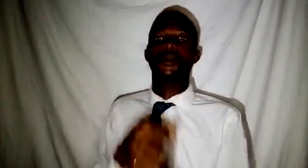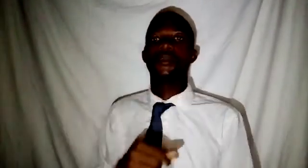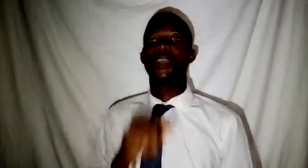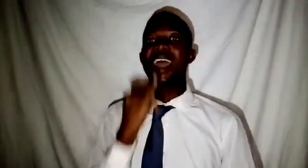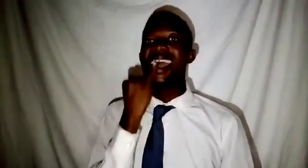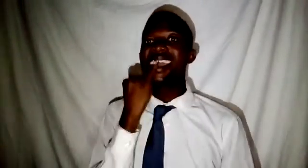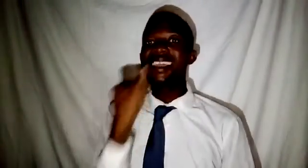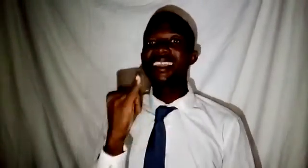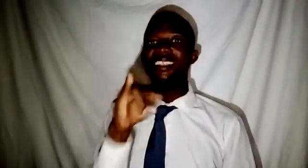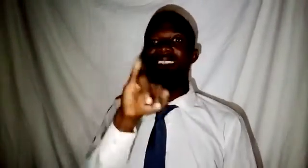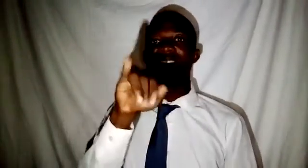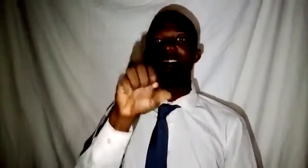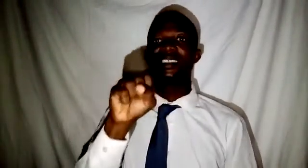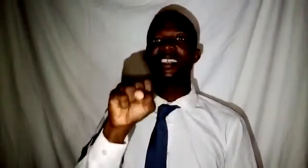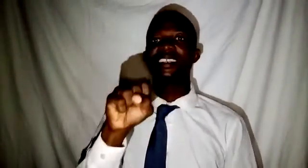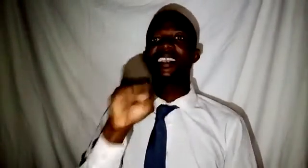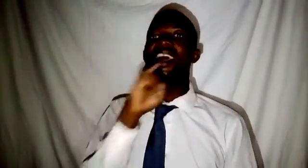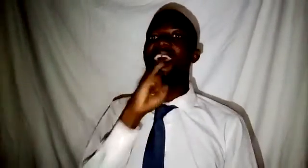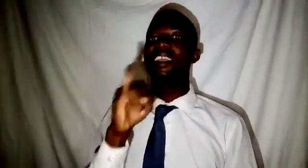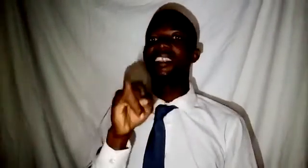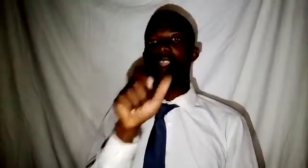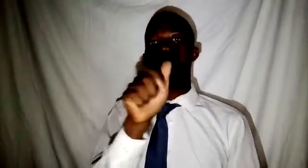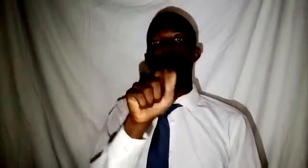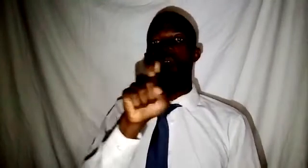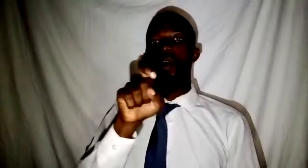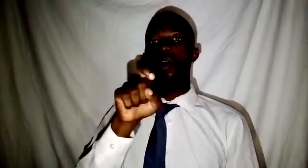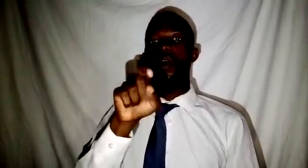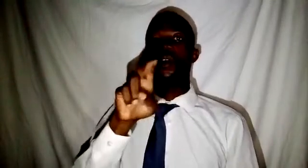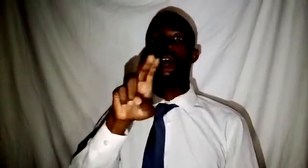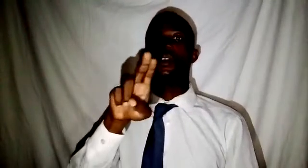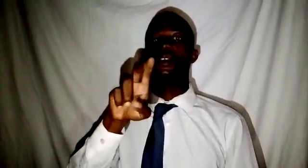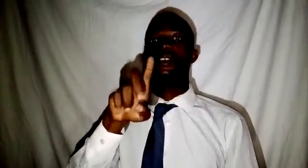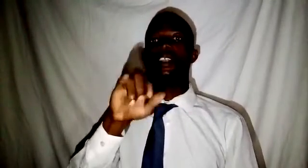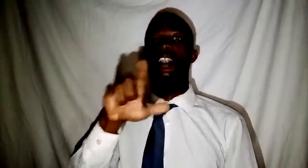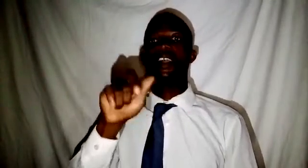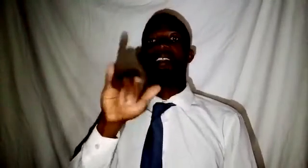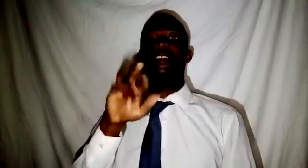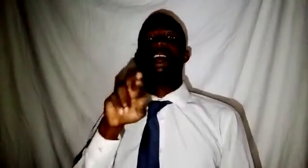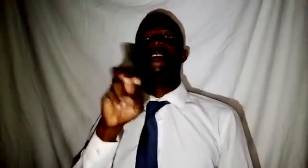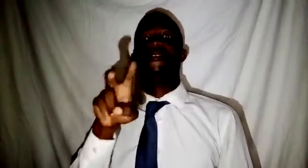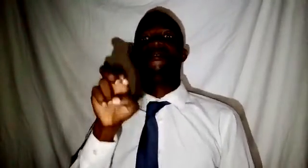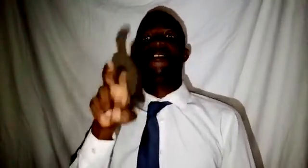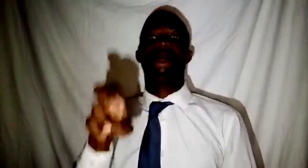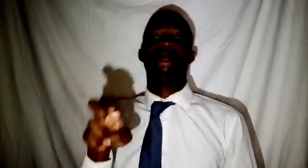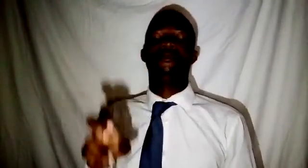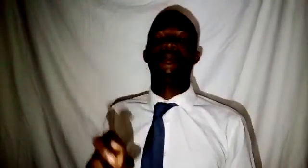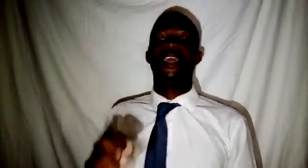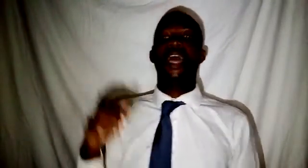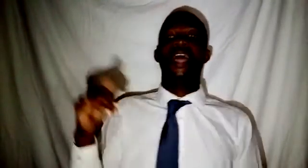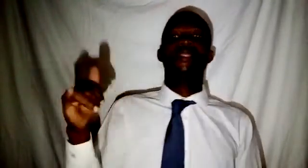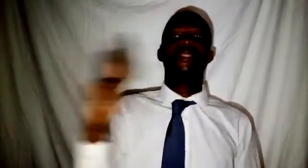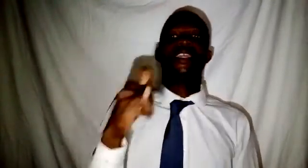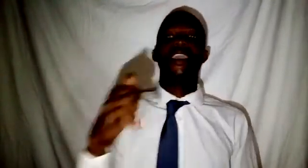is the auxiliary verb in the sentence. They have arrived this morning. Have is